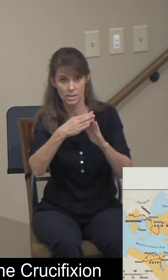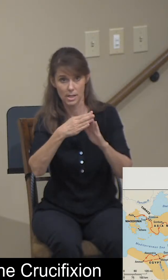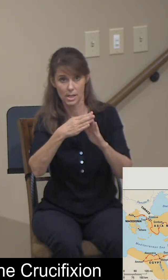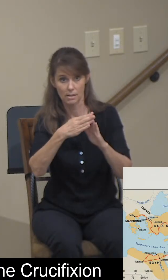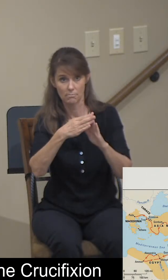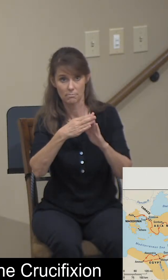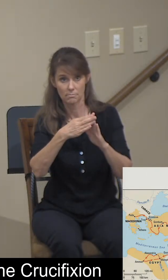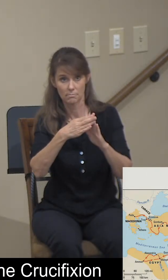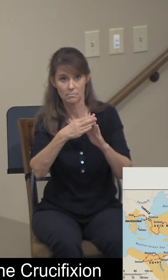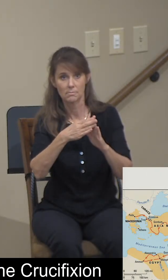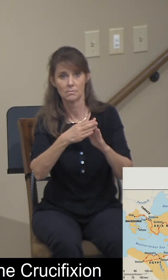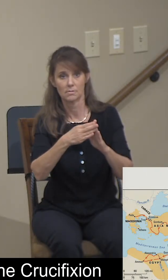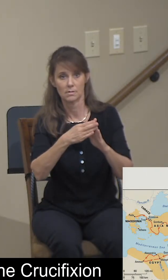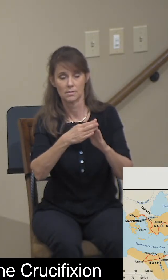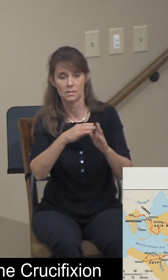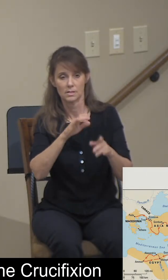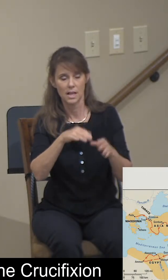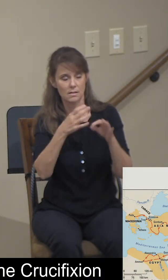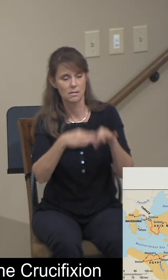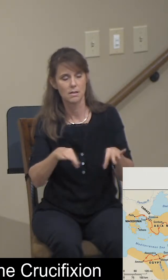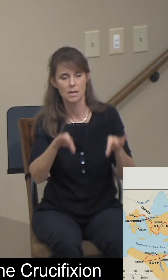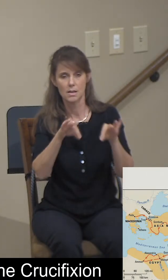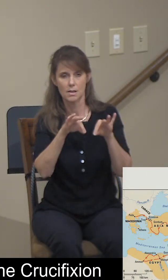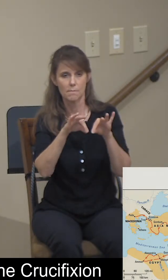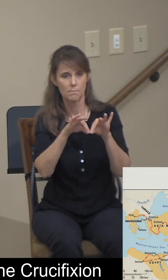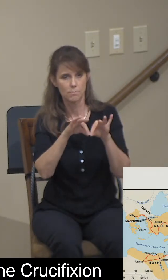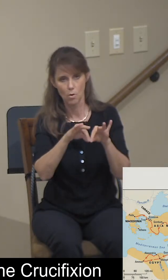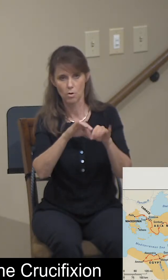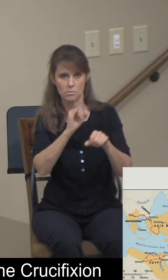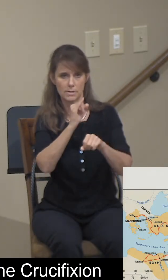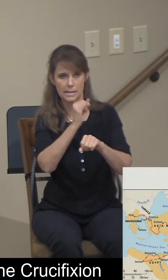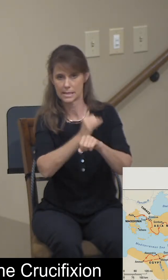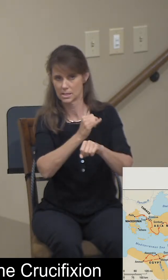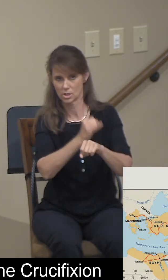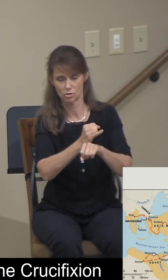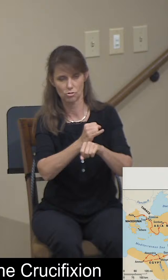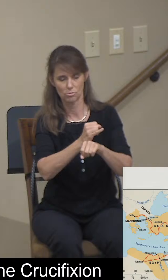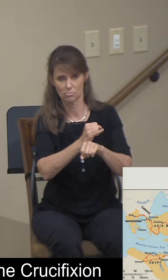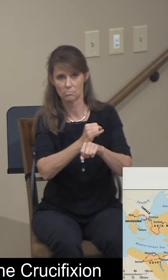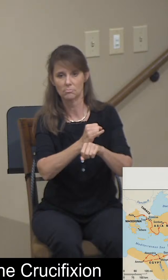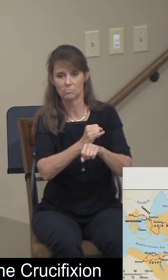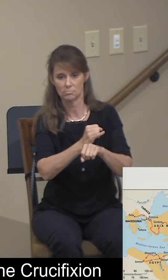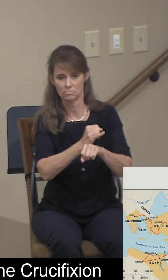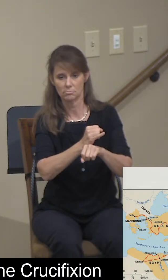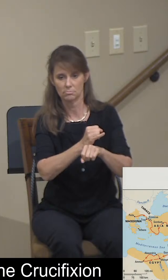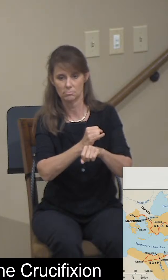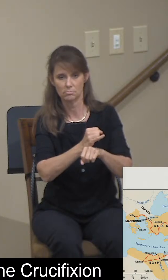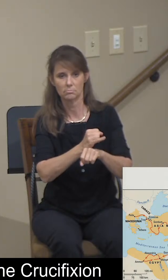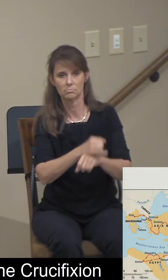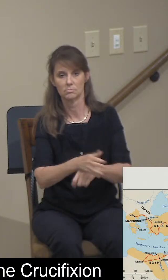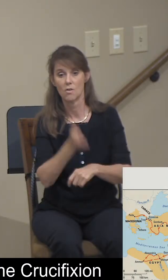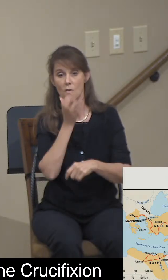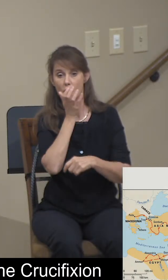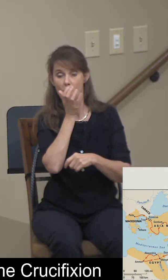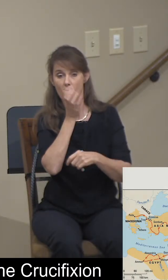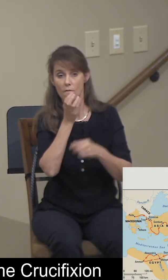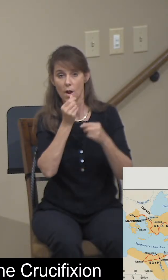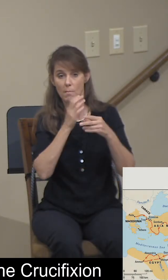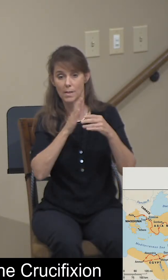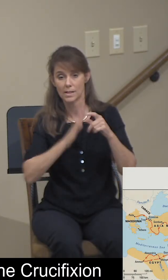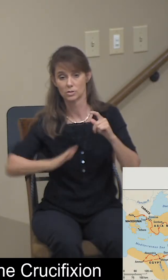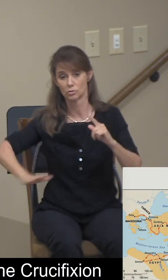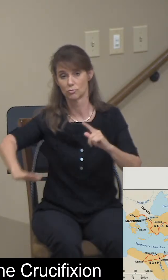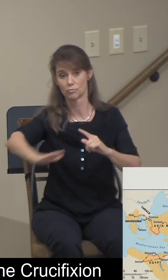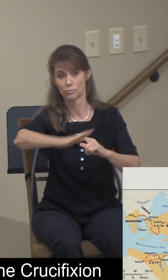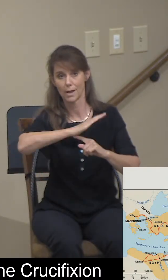cultural institutions and one that contributed to the spread of Hellenization in whatever region the city was established. The farmland and rural area that surrounded